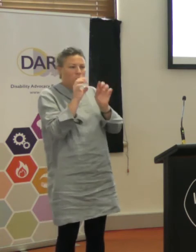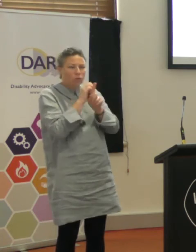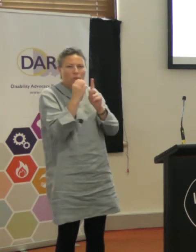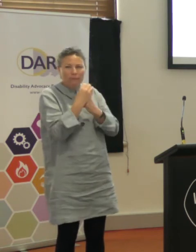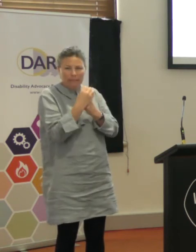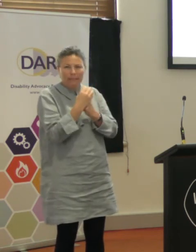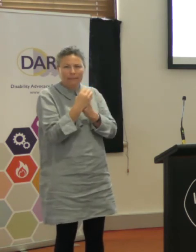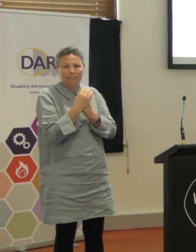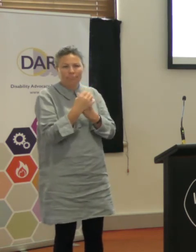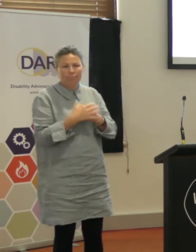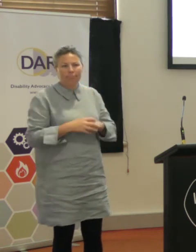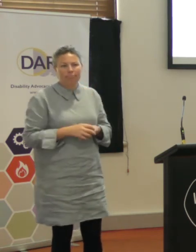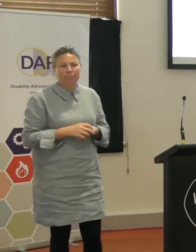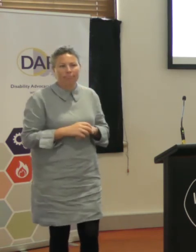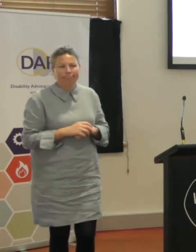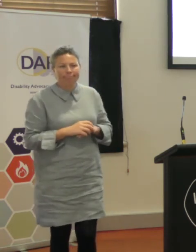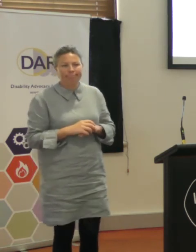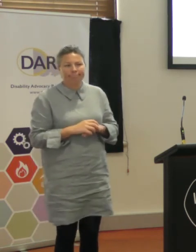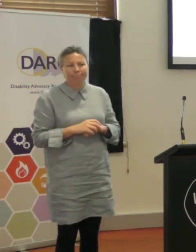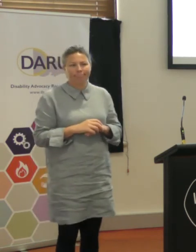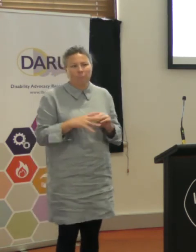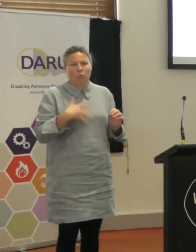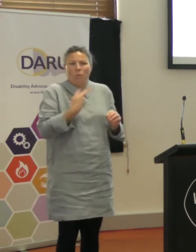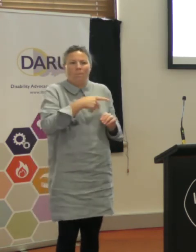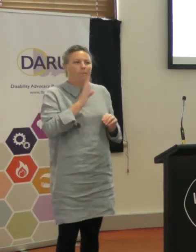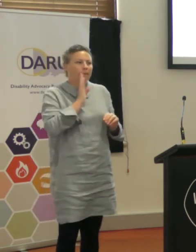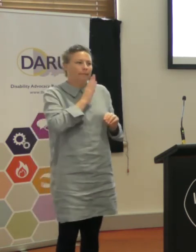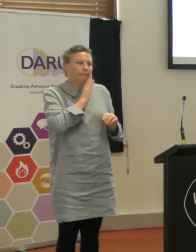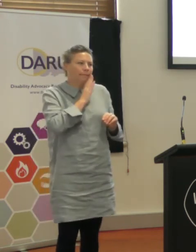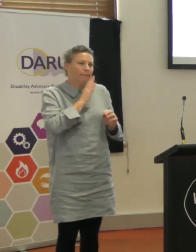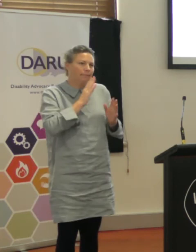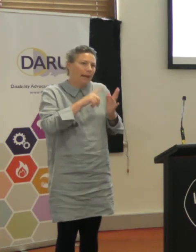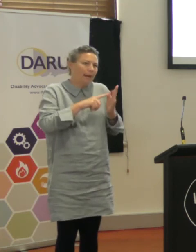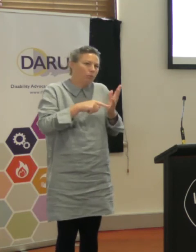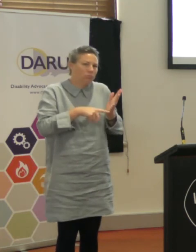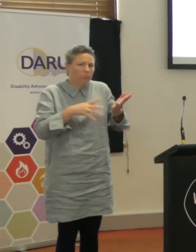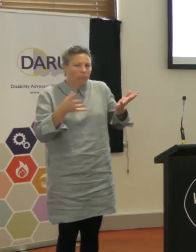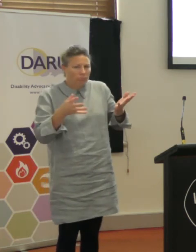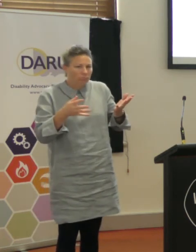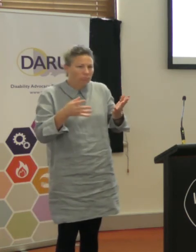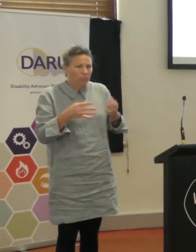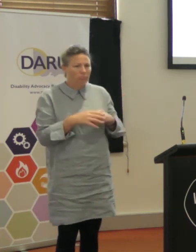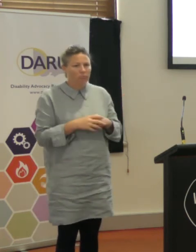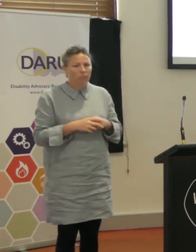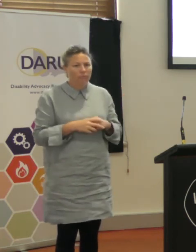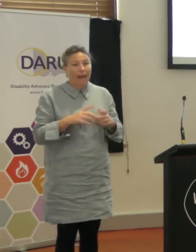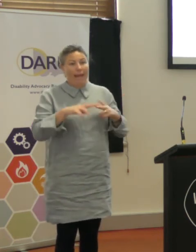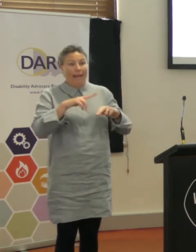be made able to apply. So they don't, in theory, wouldn't miss out if that was